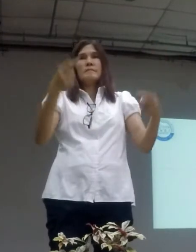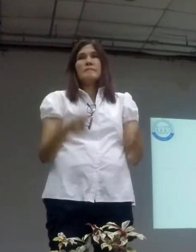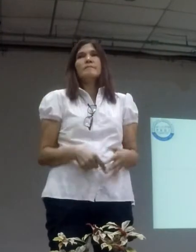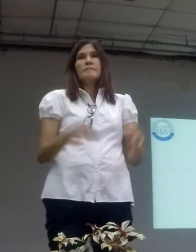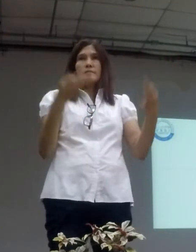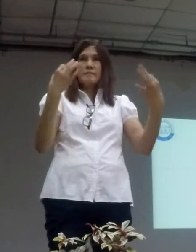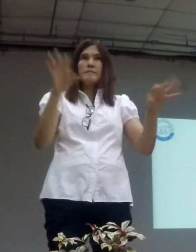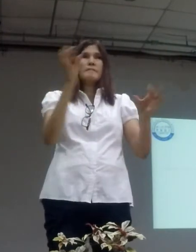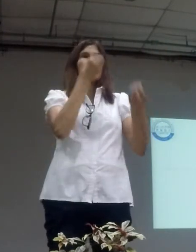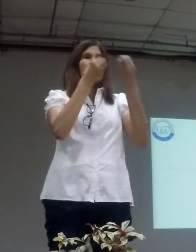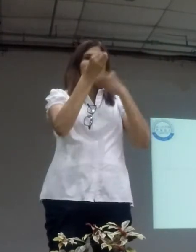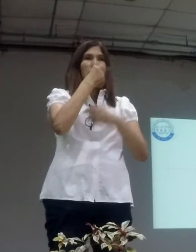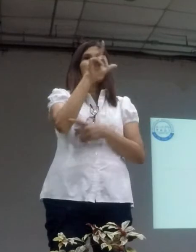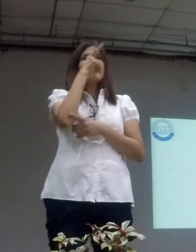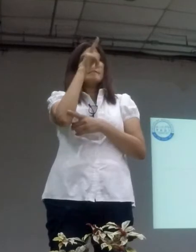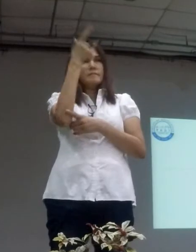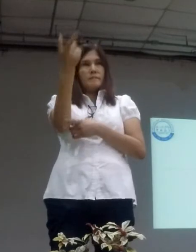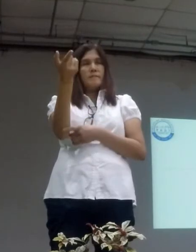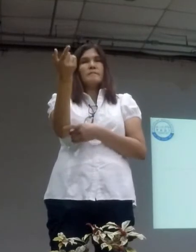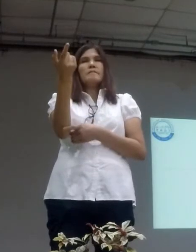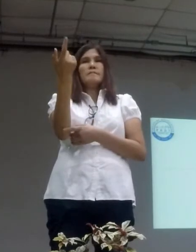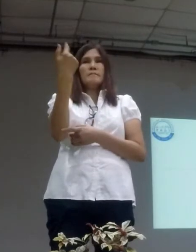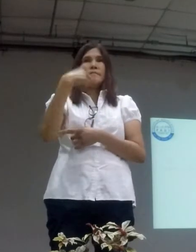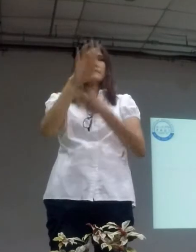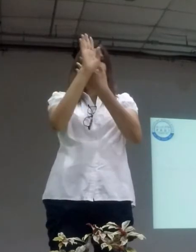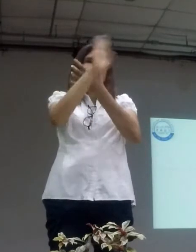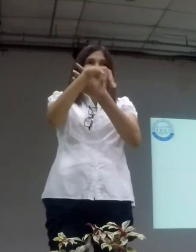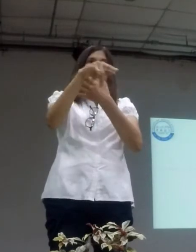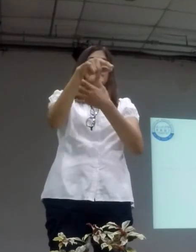we take lunch, and then we will